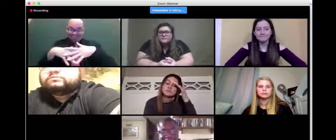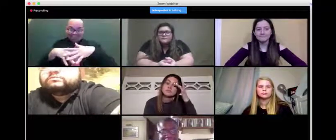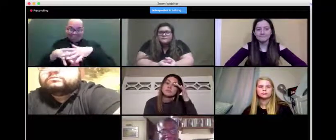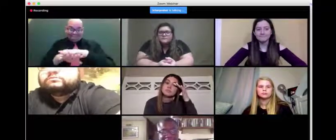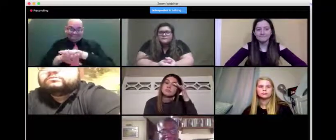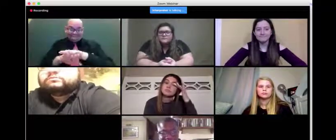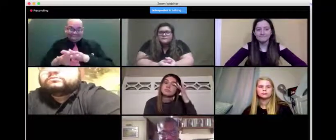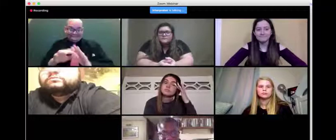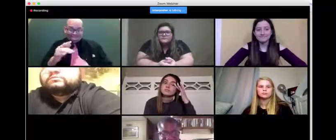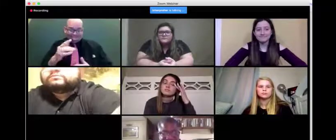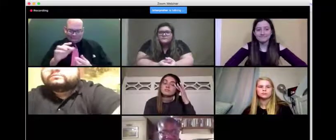seems like,